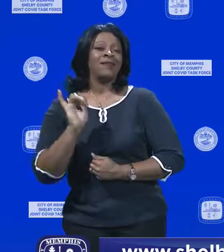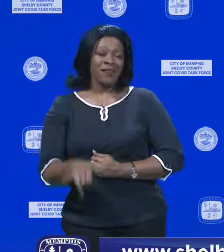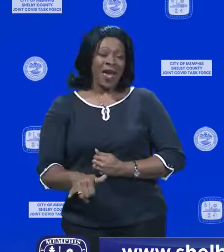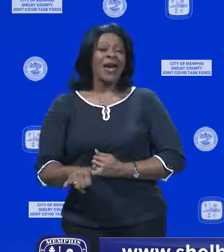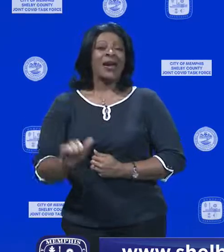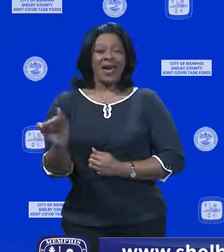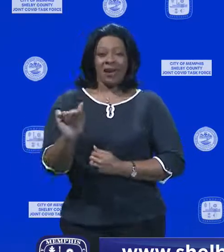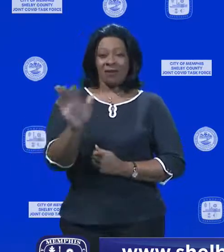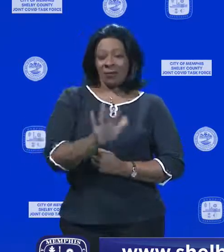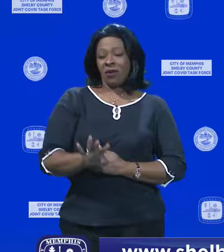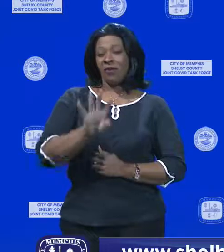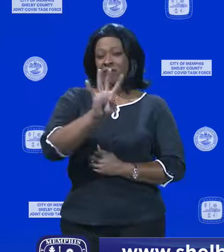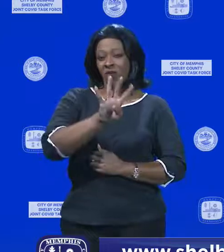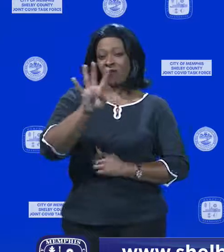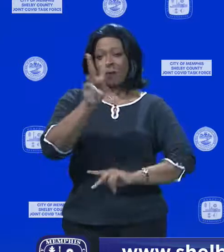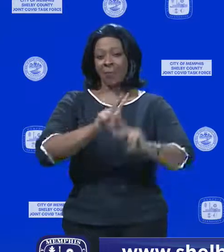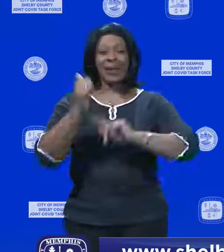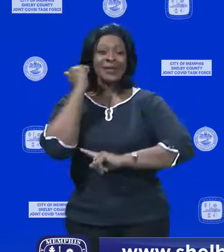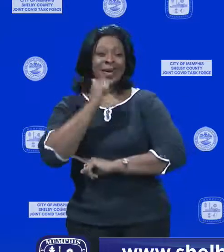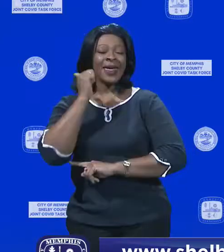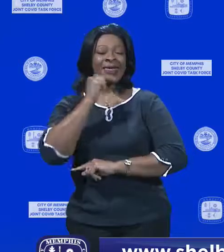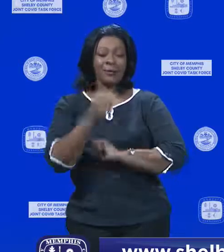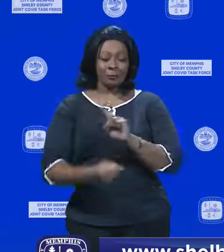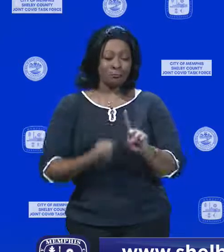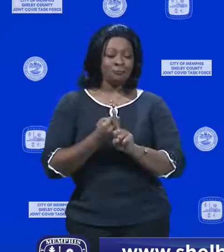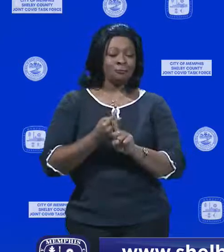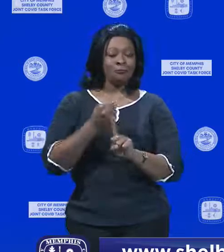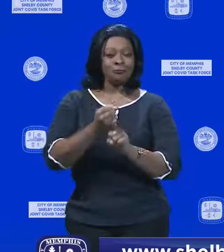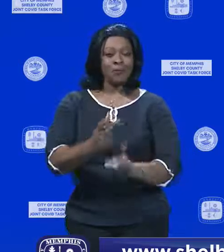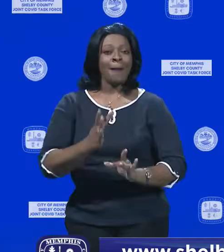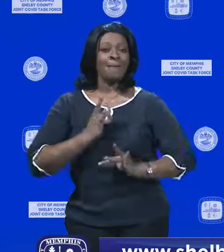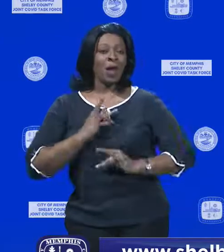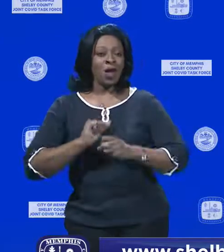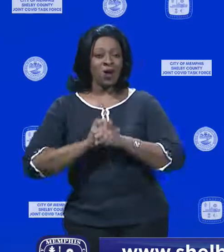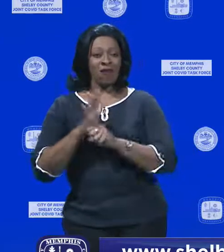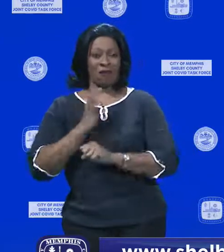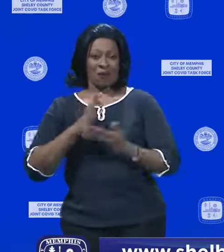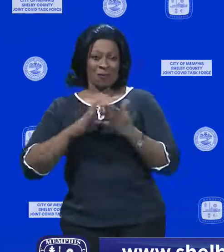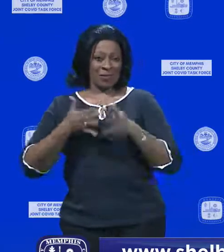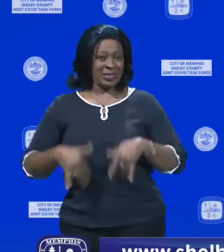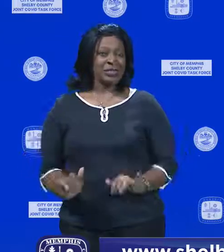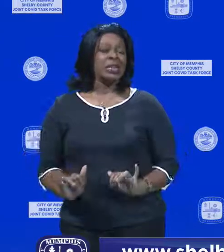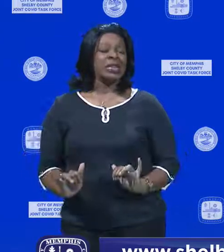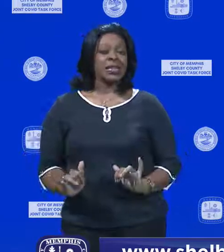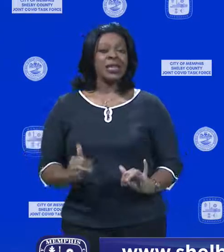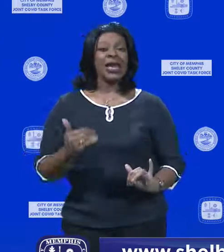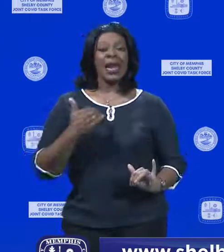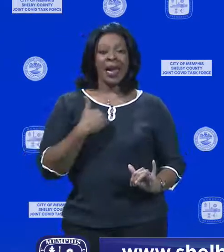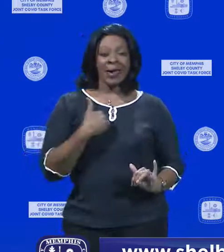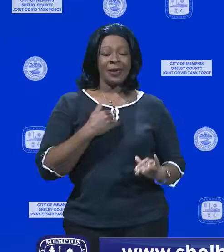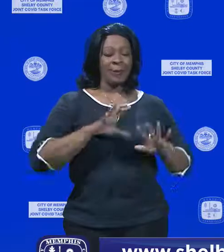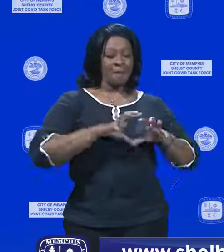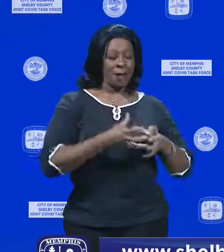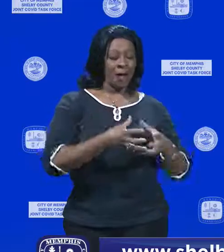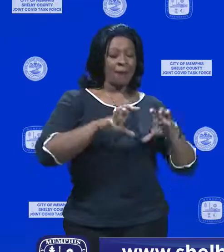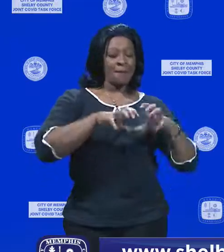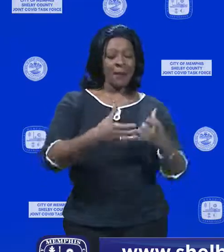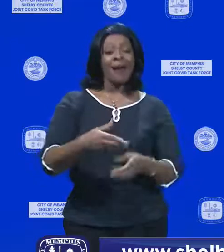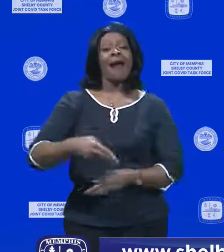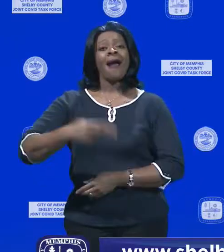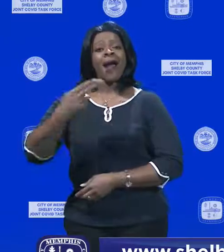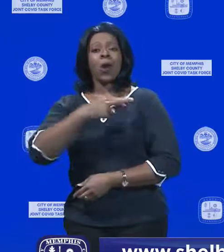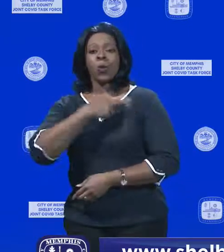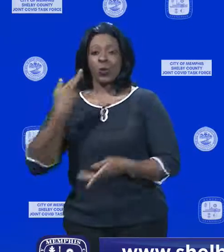on average, about 44 people a day being diagnosed with COVID in our community, and we have pockets of vulnerability that